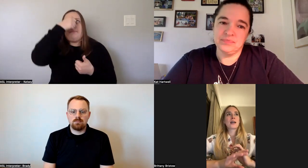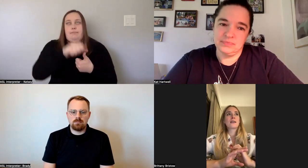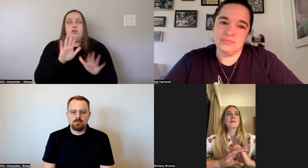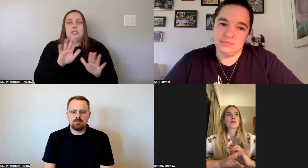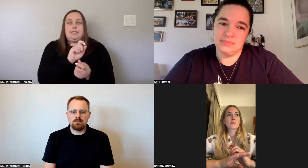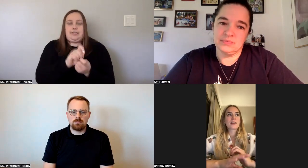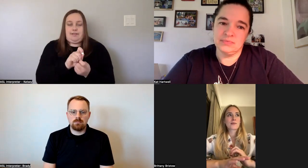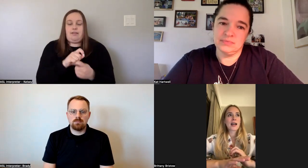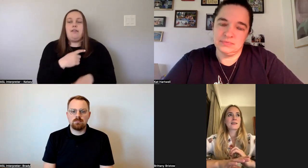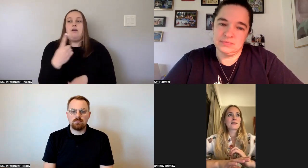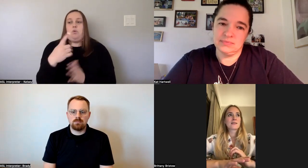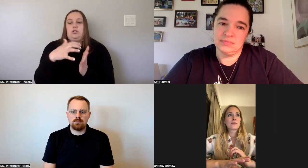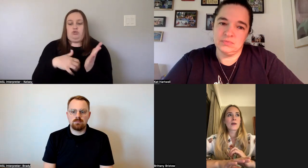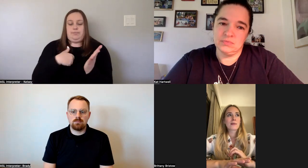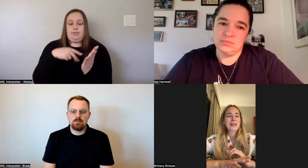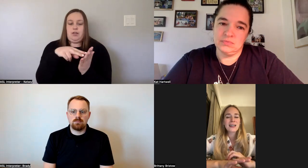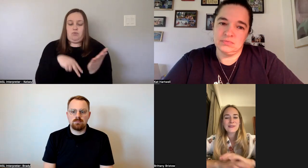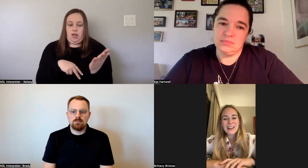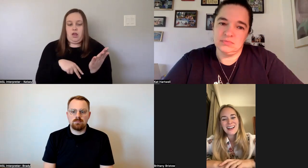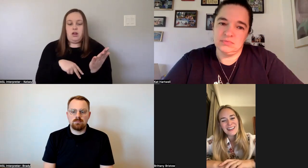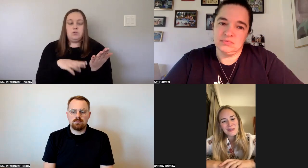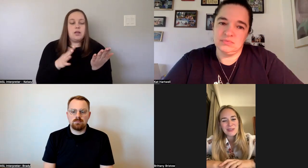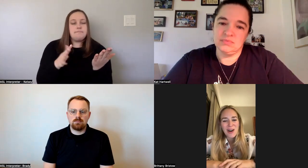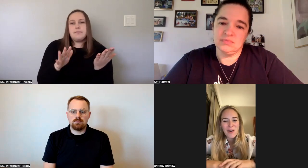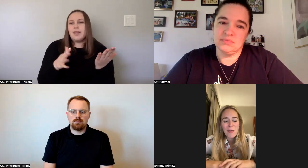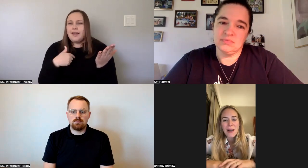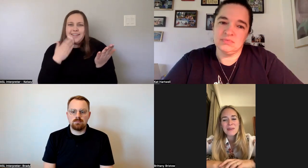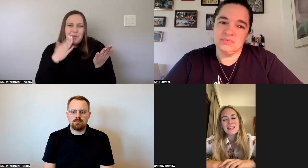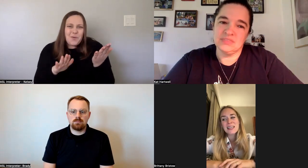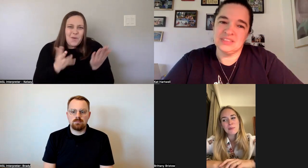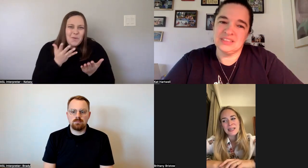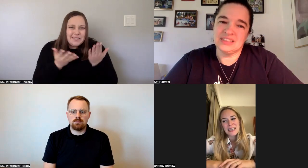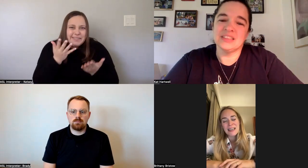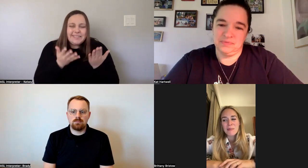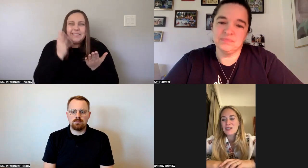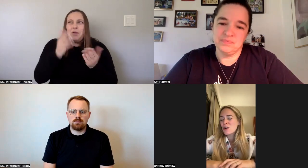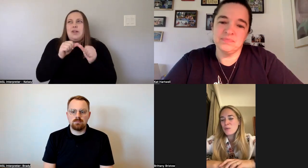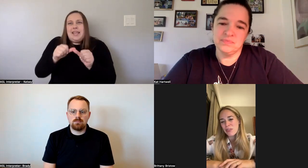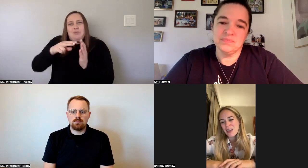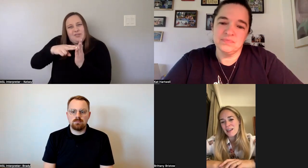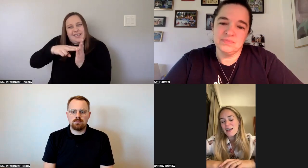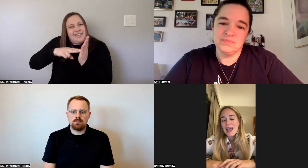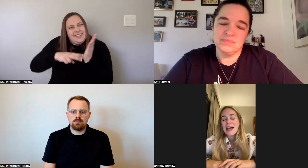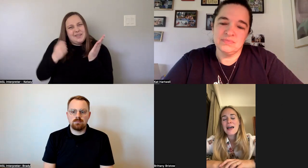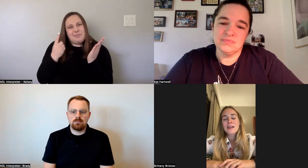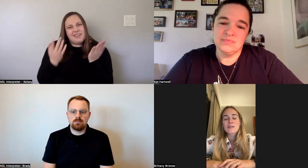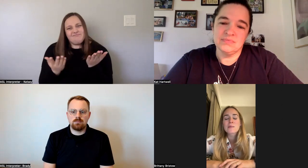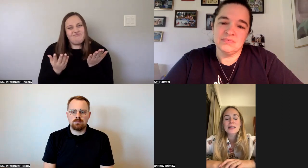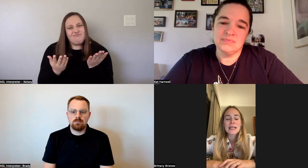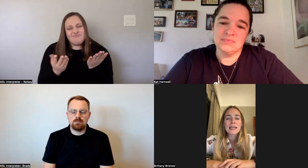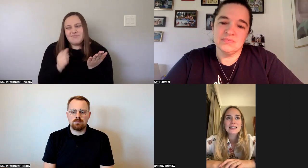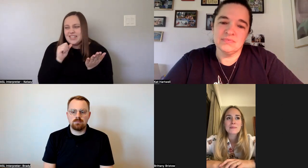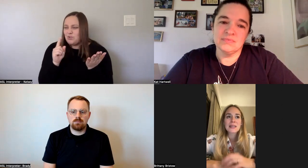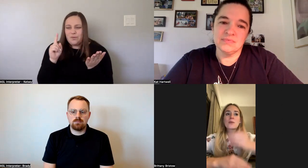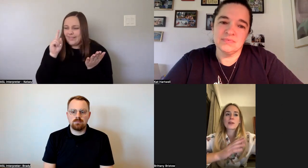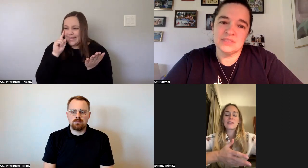this one script that I read where I was kind of like, I don't know, I'm gonna keep reading it, but I don't think. And then